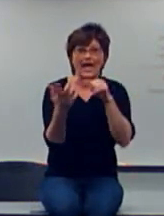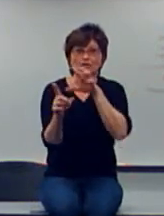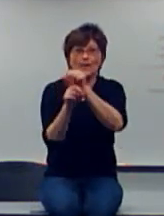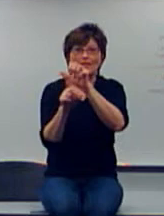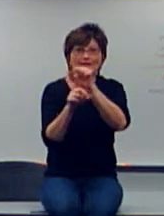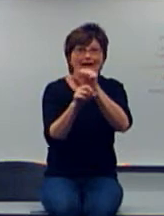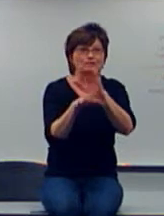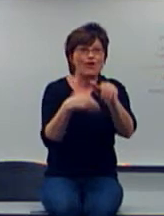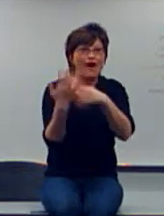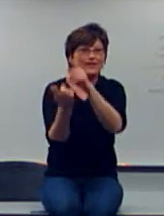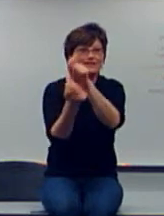Because you know word for word.